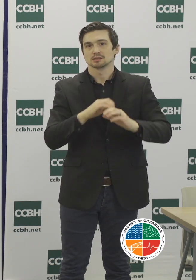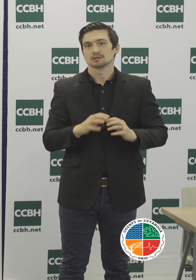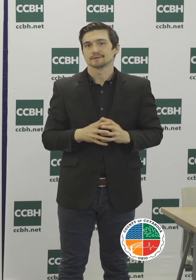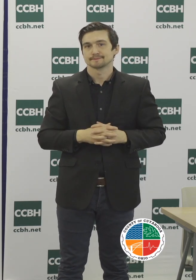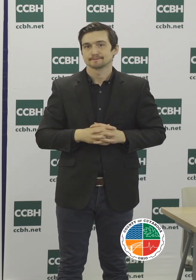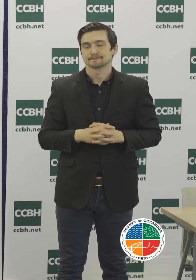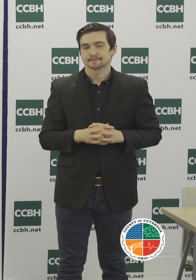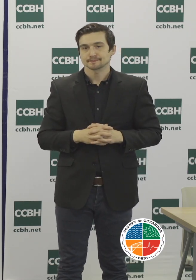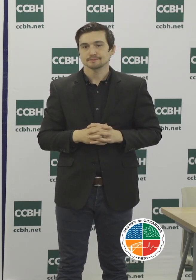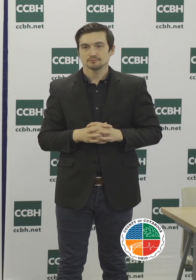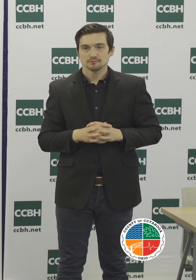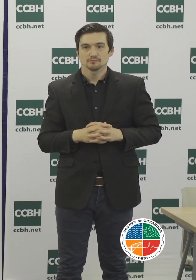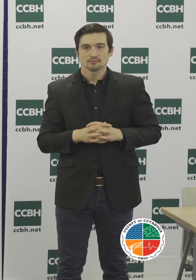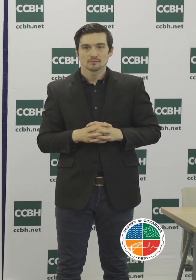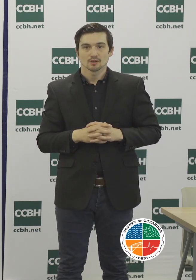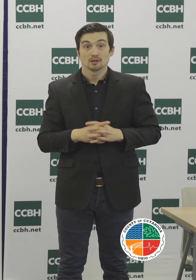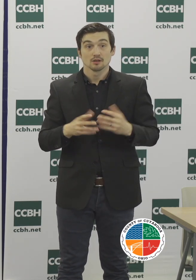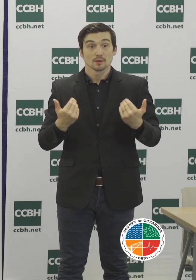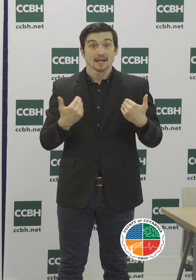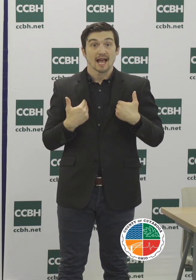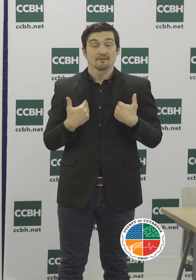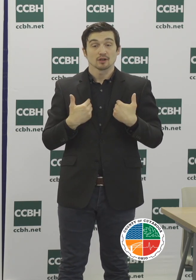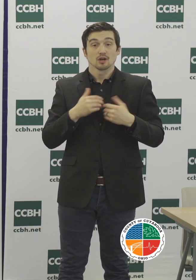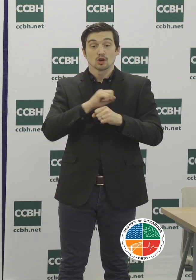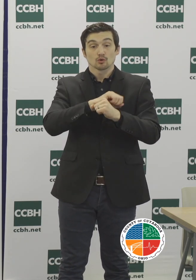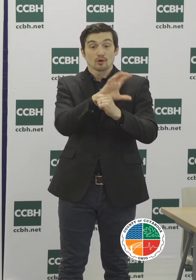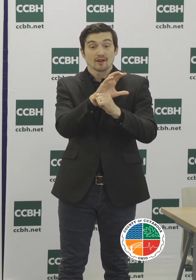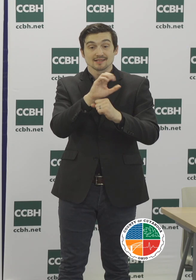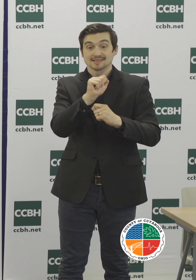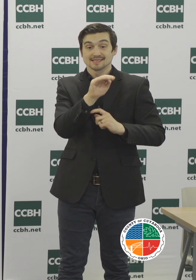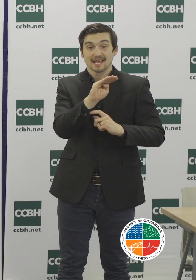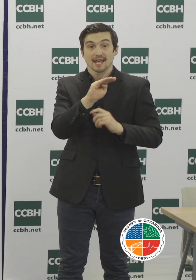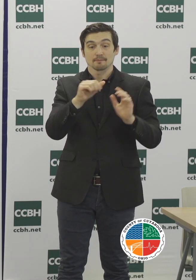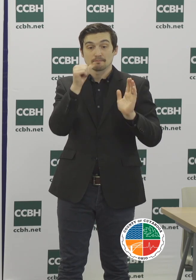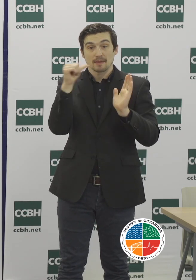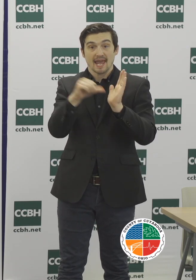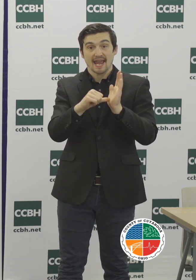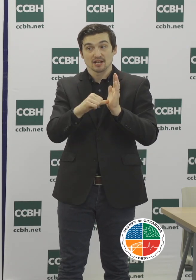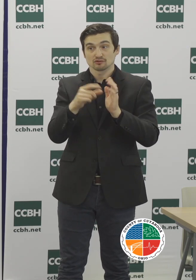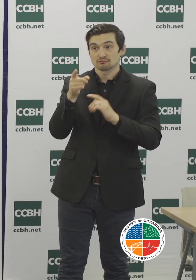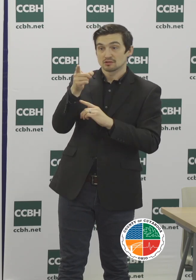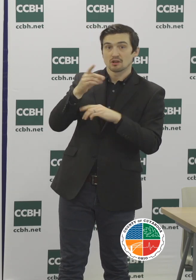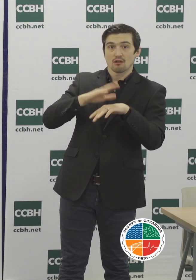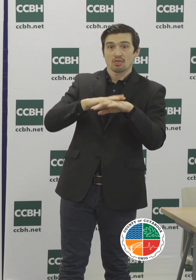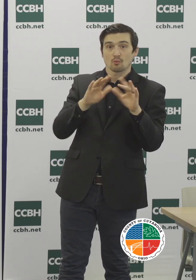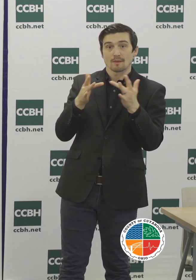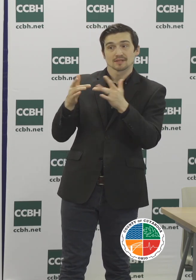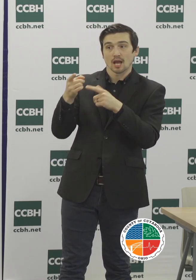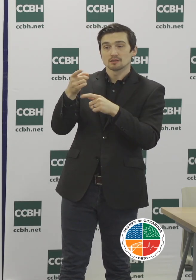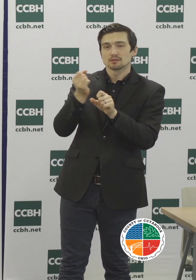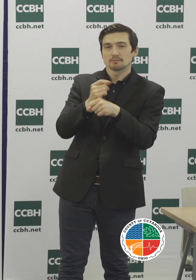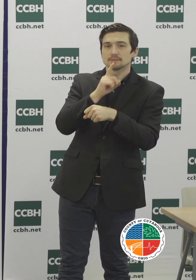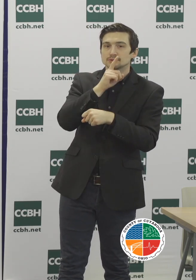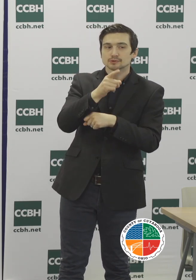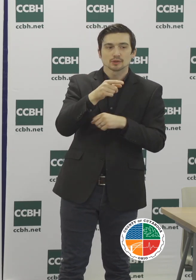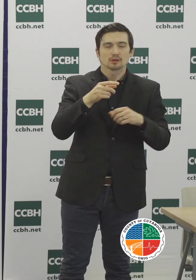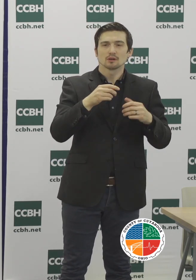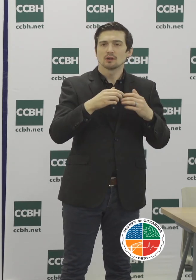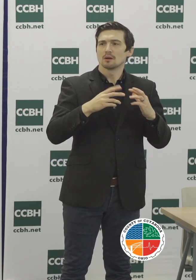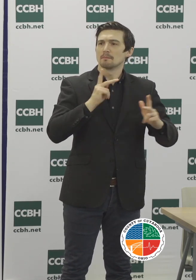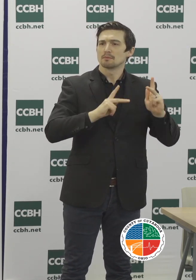We keep a coronavirus scam page up through the Cuyahoga County Department of Consumer Affairs to help residents